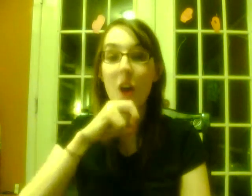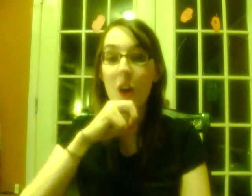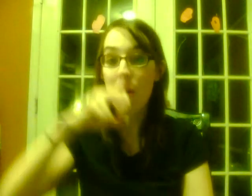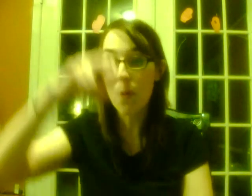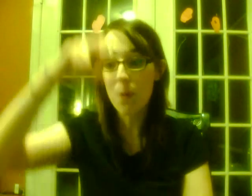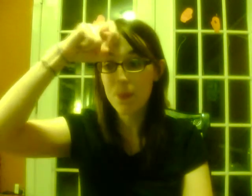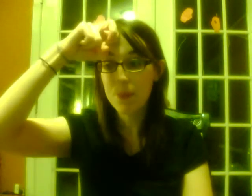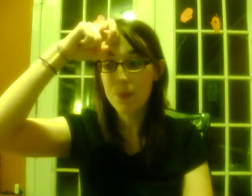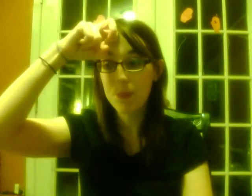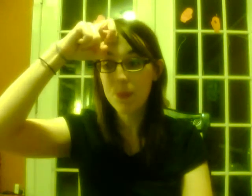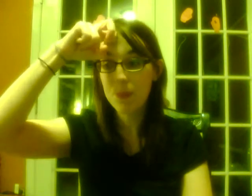goat,